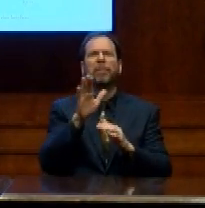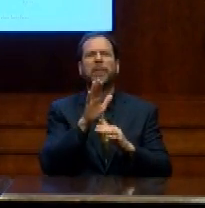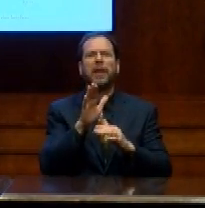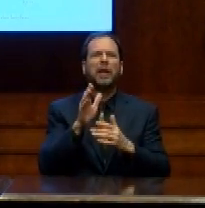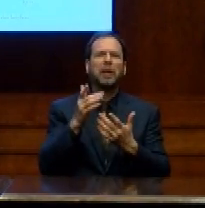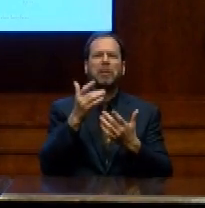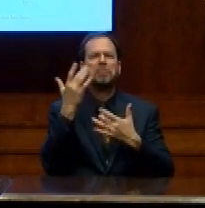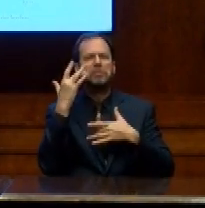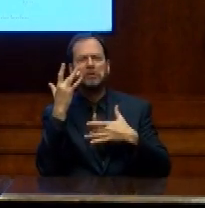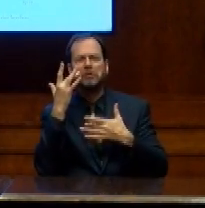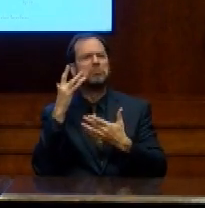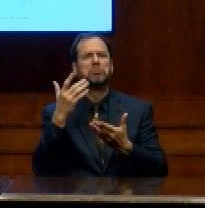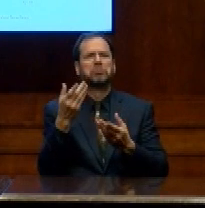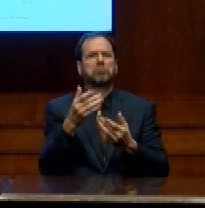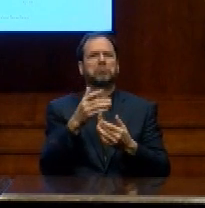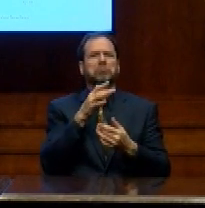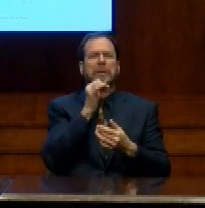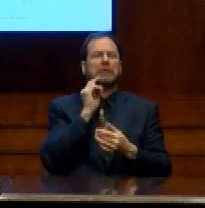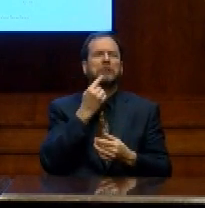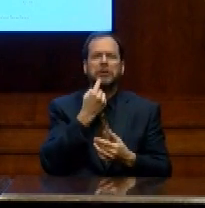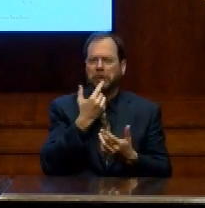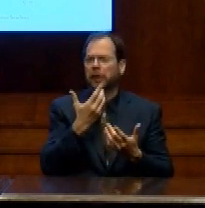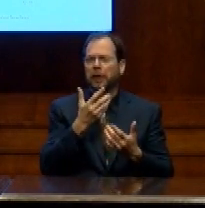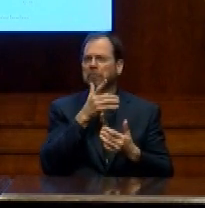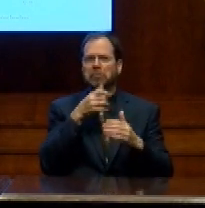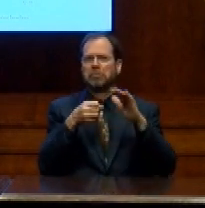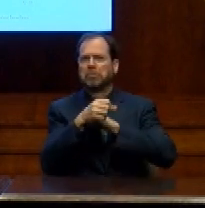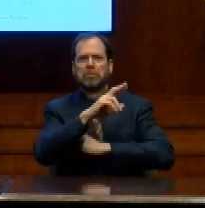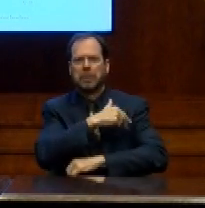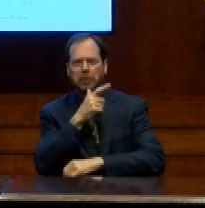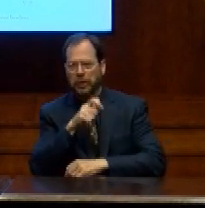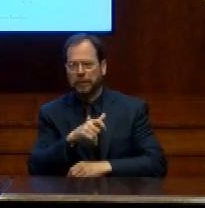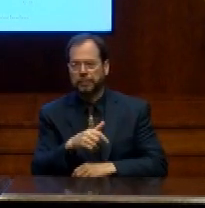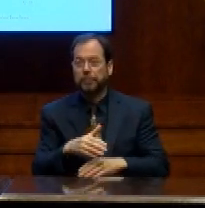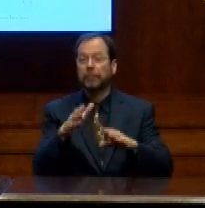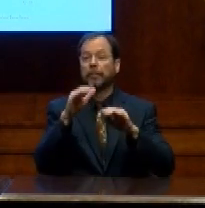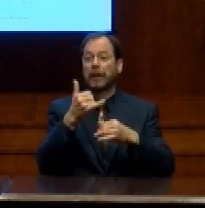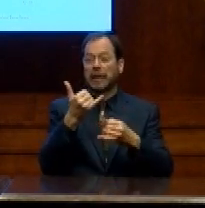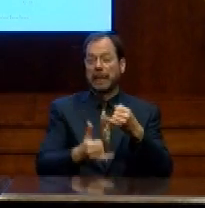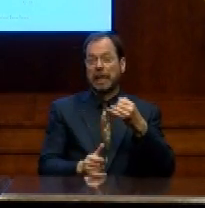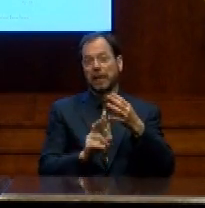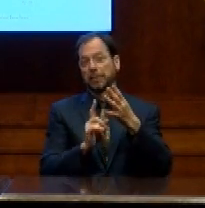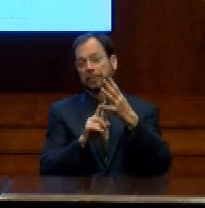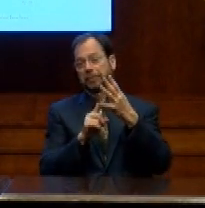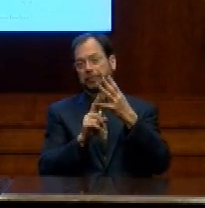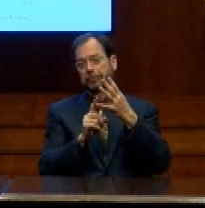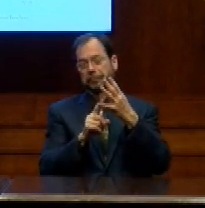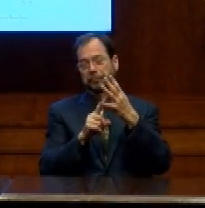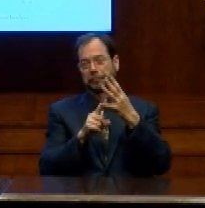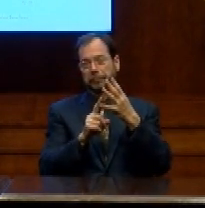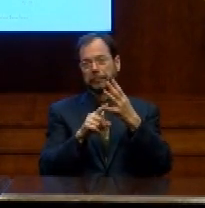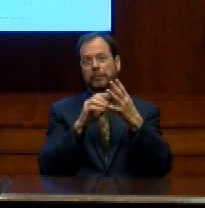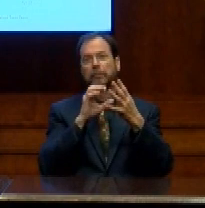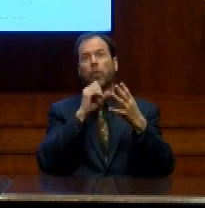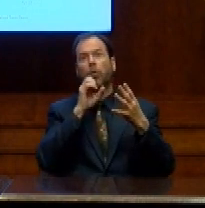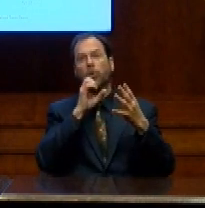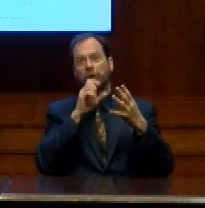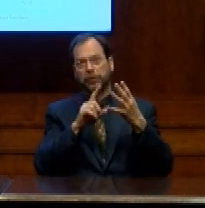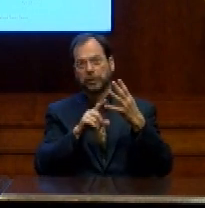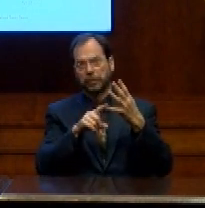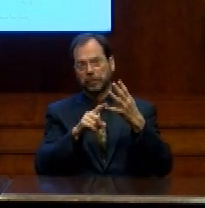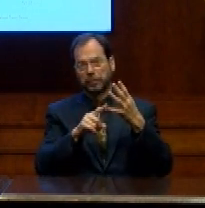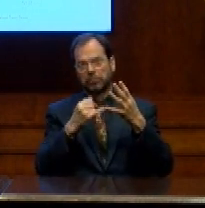more likely to be resolved without any type of adverse effects. The bottom line is in